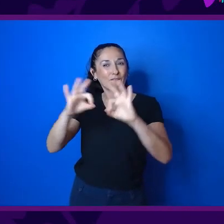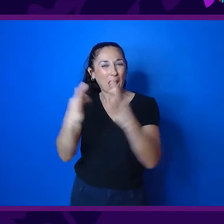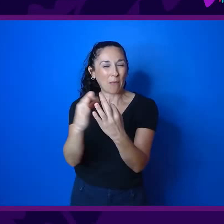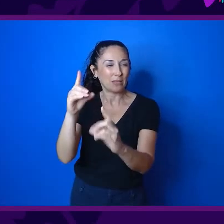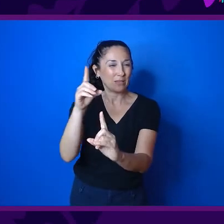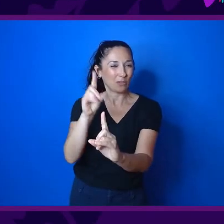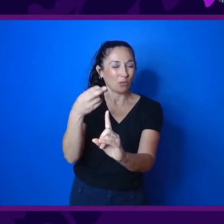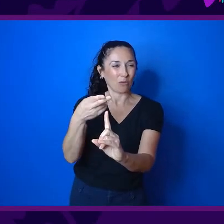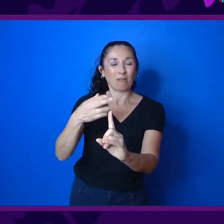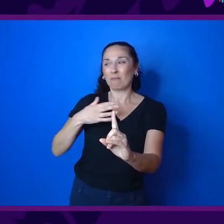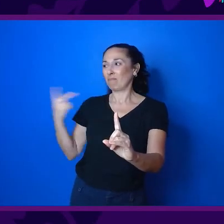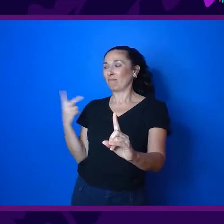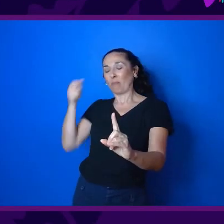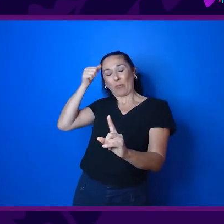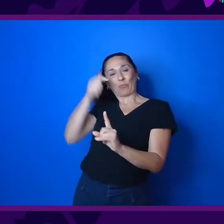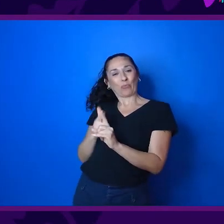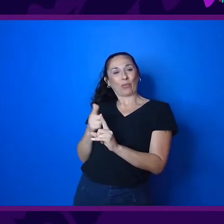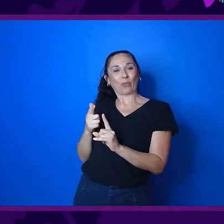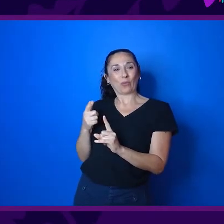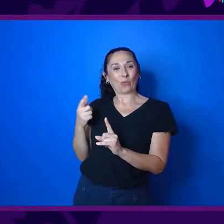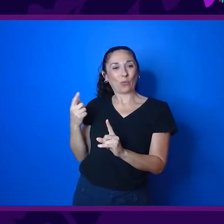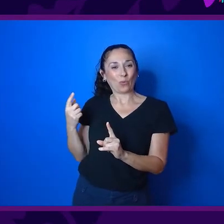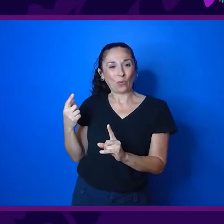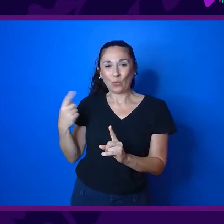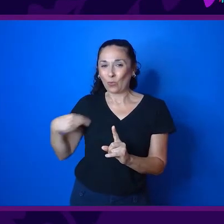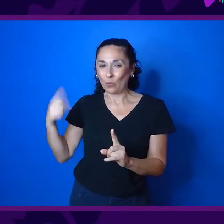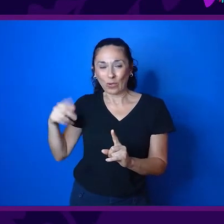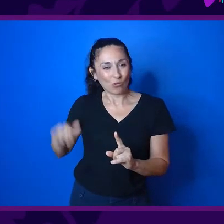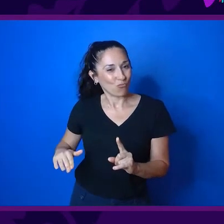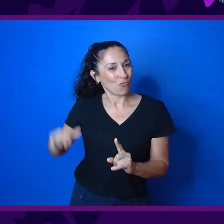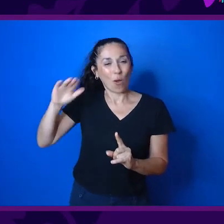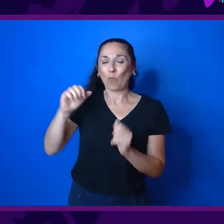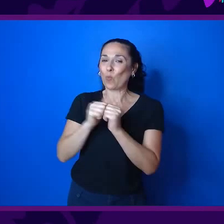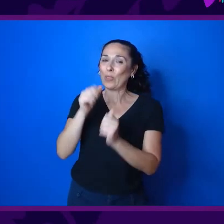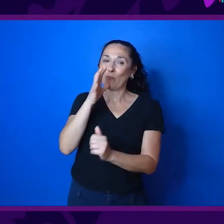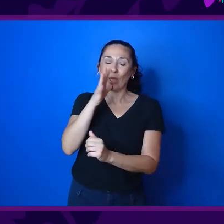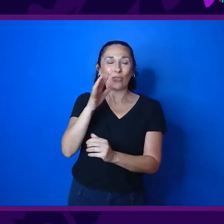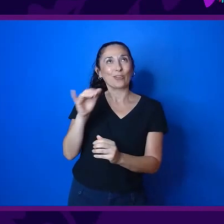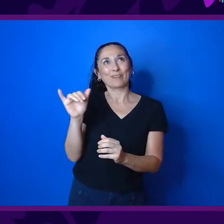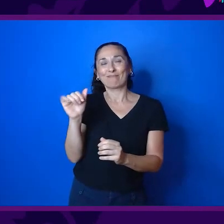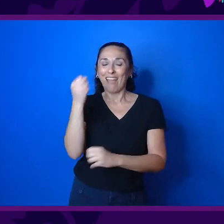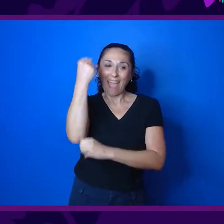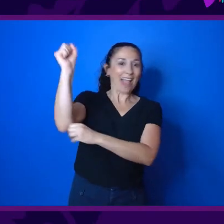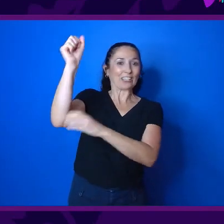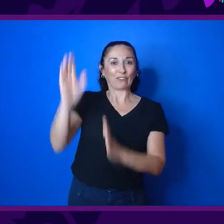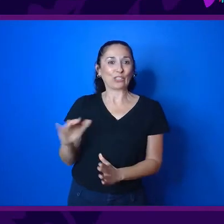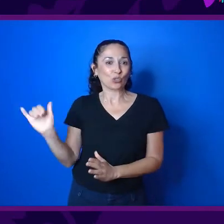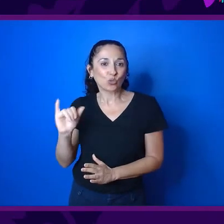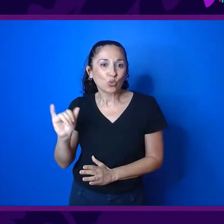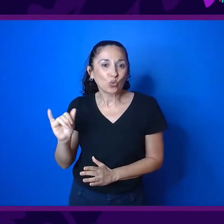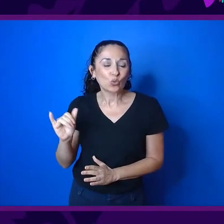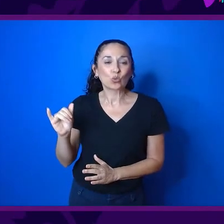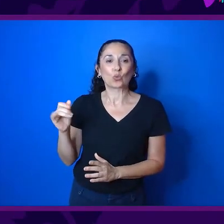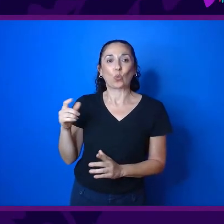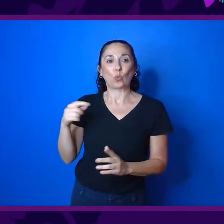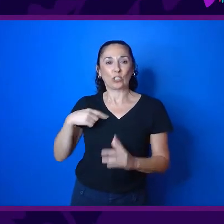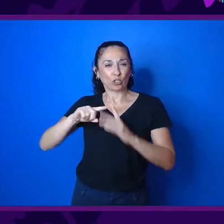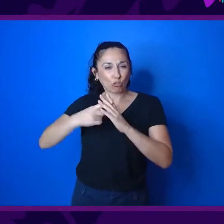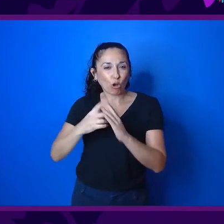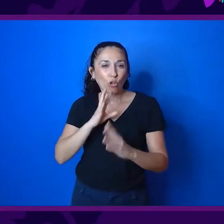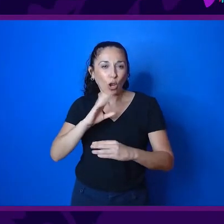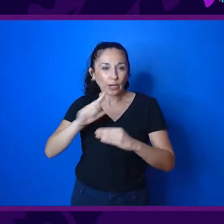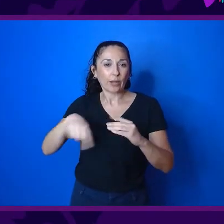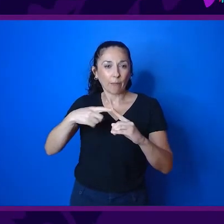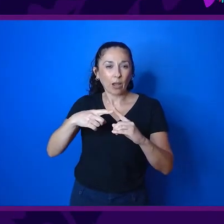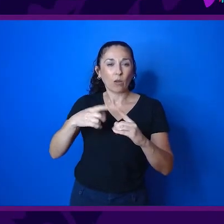and I, we were movement children. We were raised by an activist mother. And so really when we started talking about it was to kind of approach